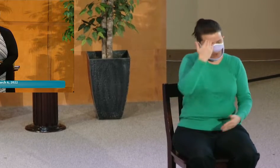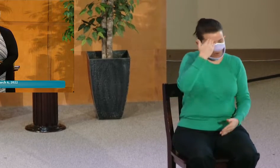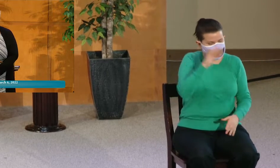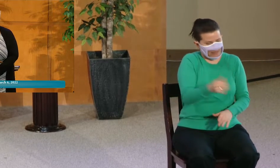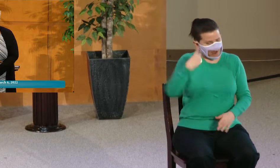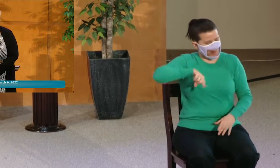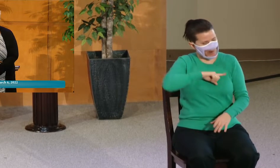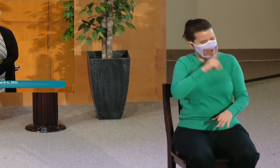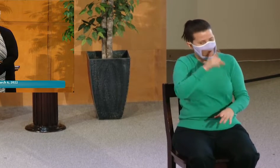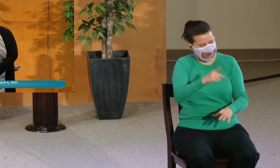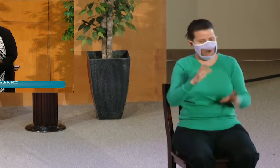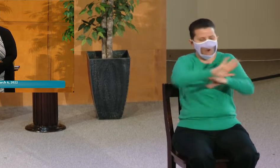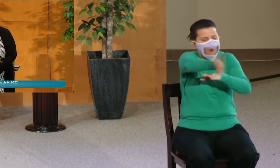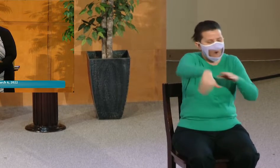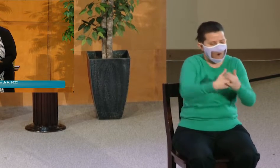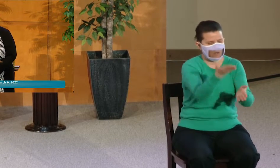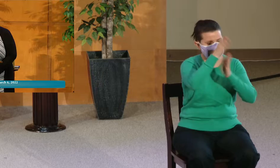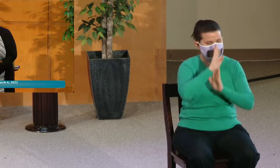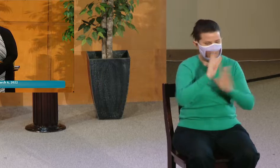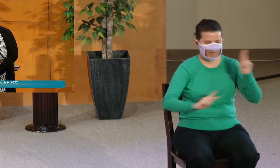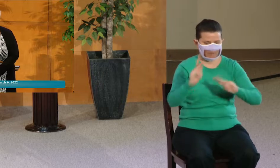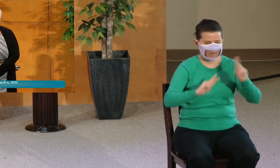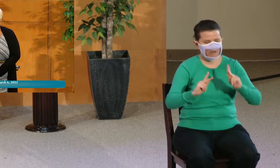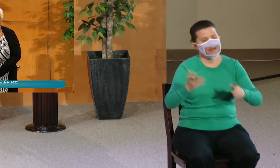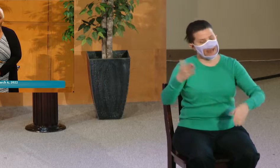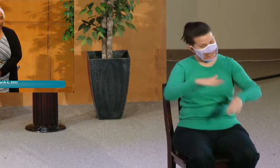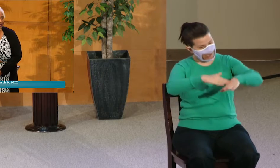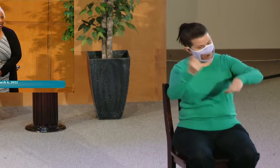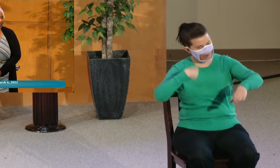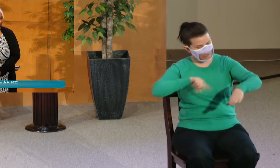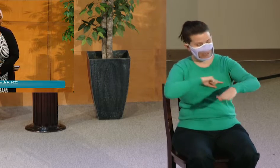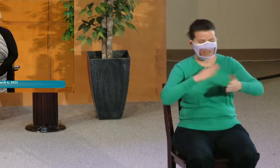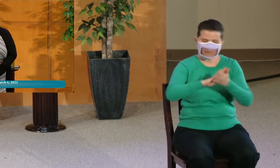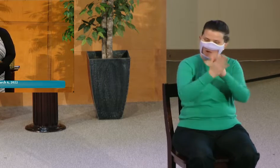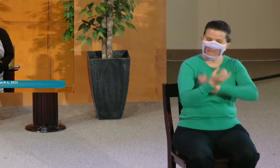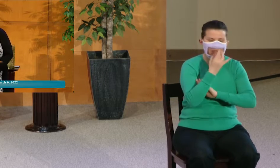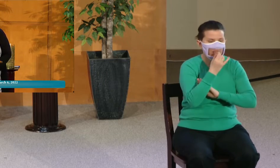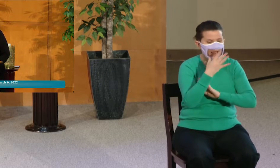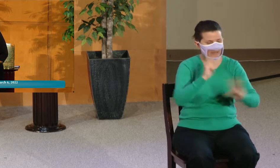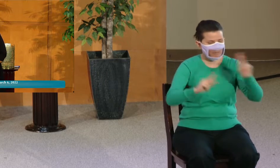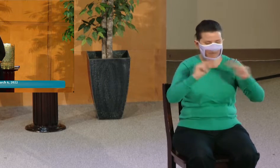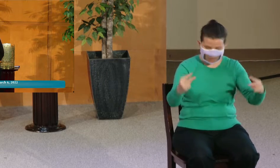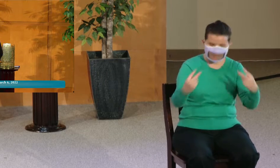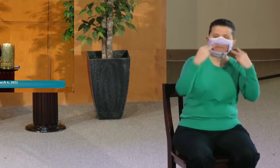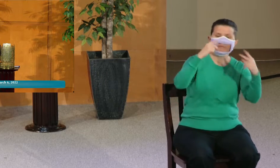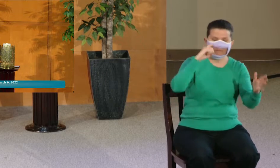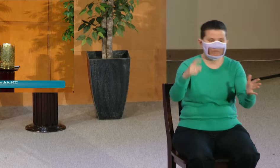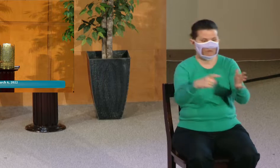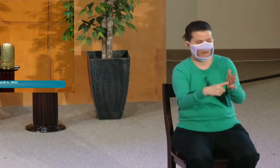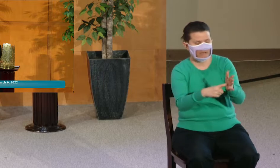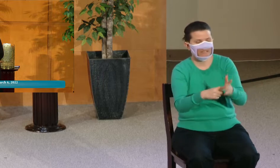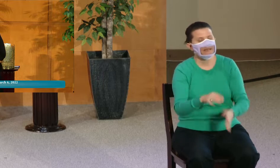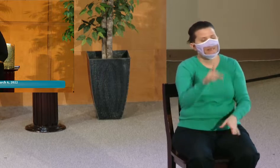promised land calls us to be the light of the world. The promised land resides in the